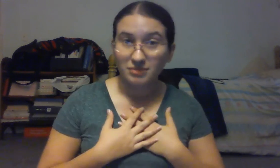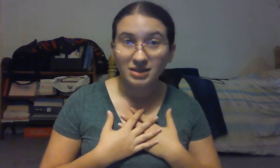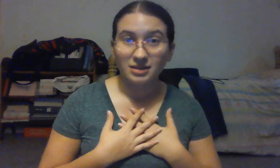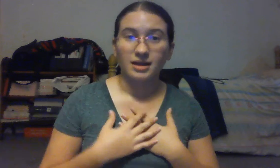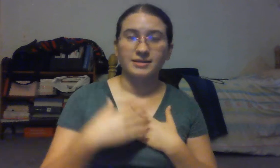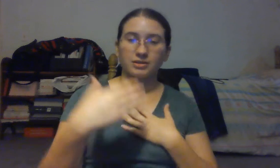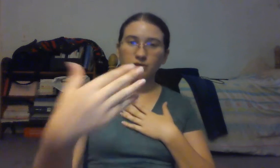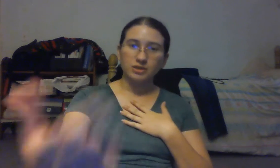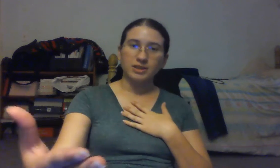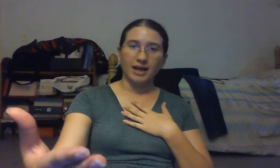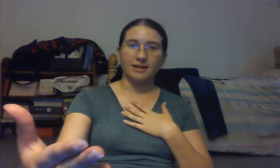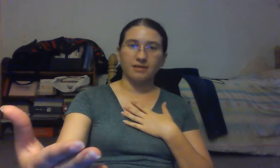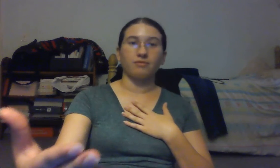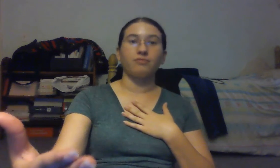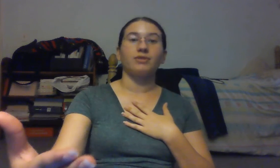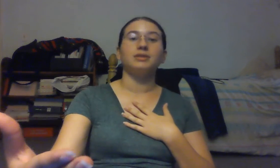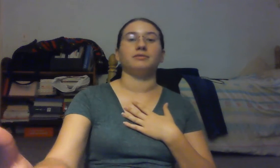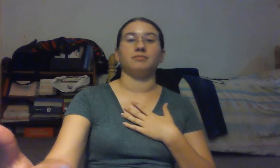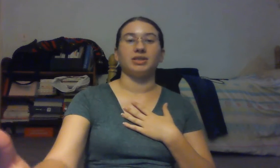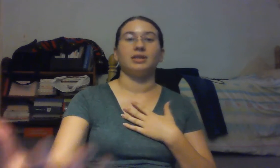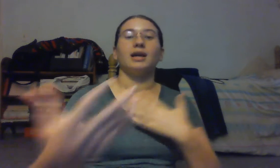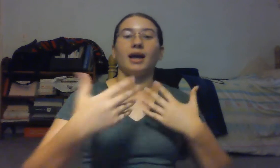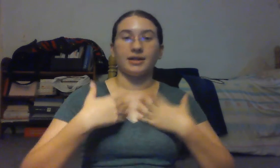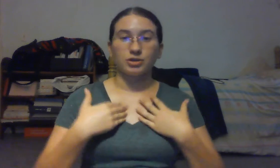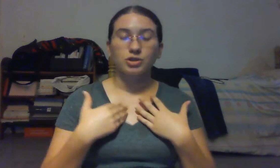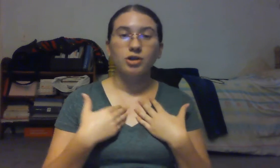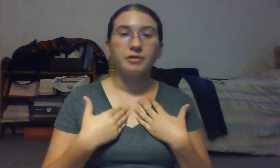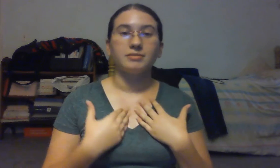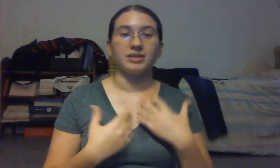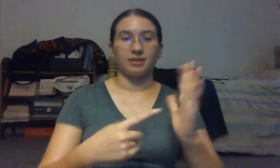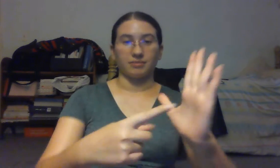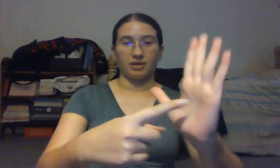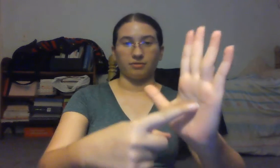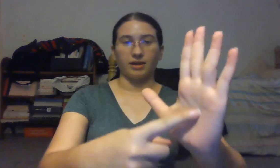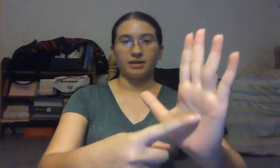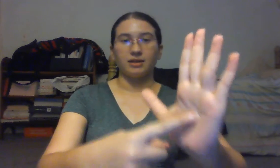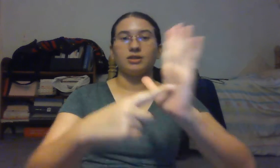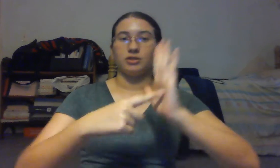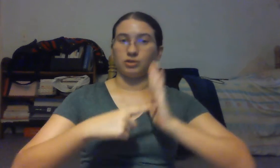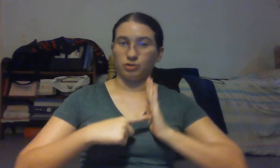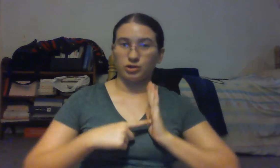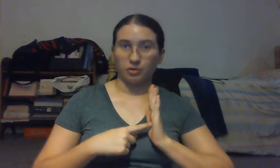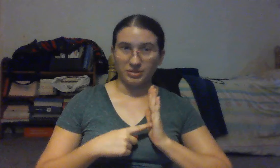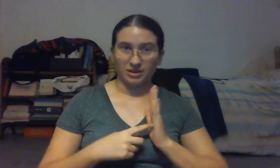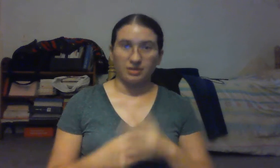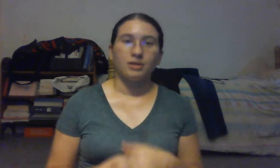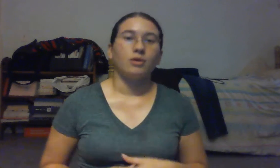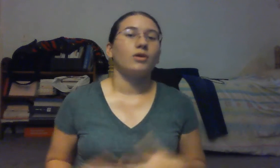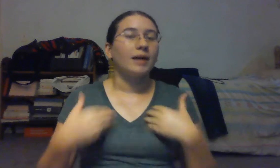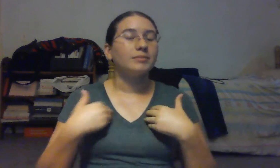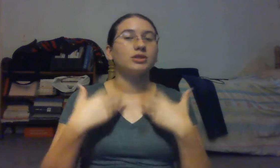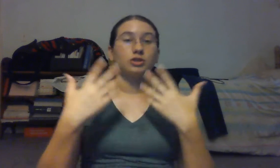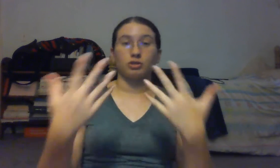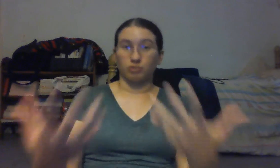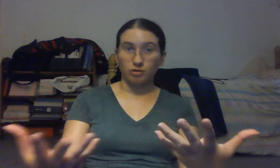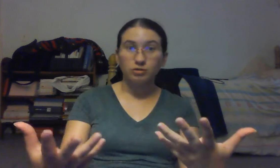me, as in you're standing in front of me and you're showing me something, right? You show me. Or I'm going to show you